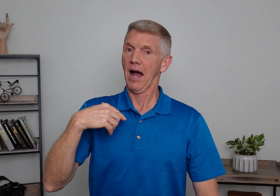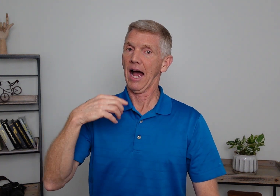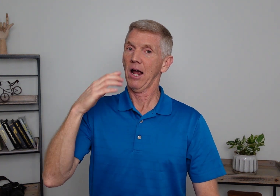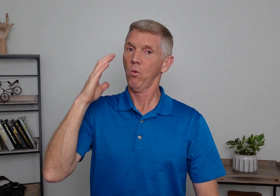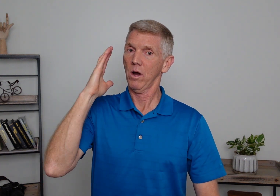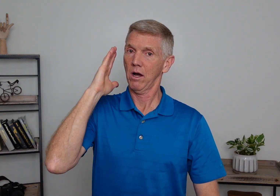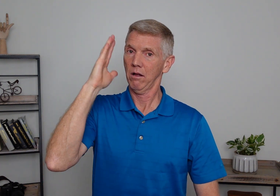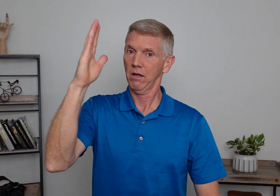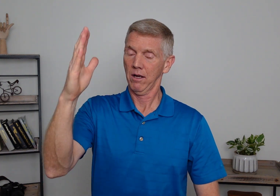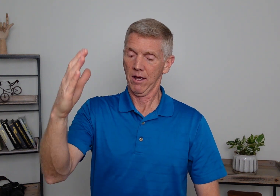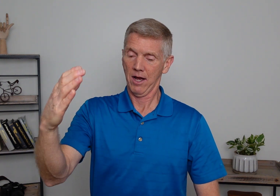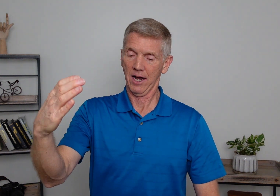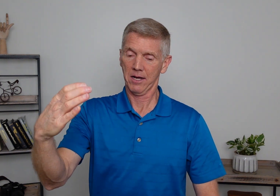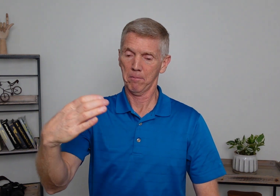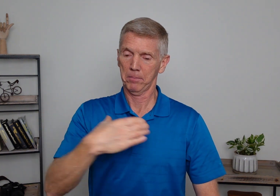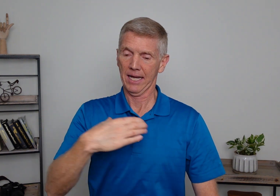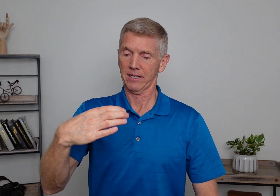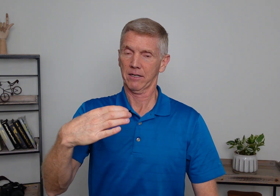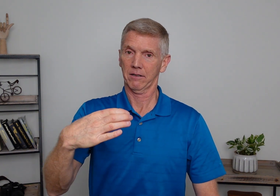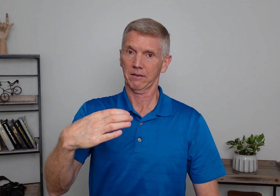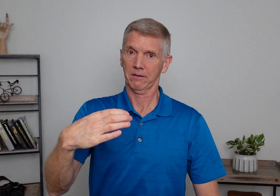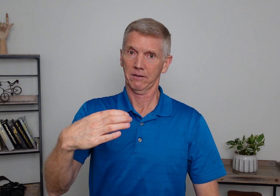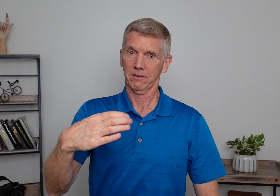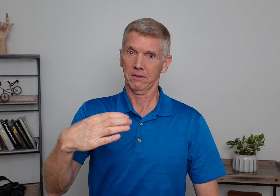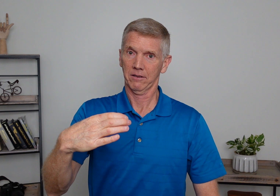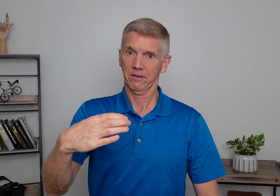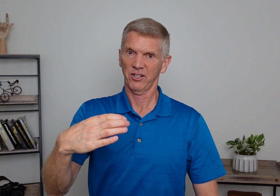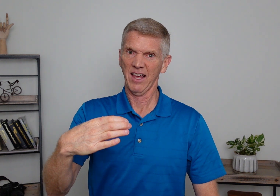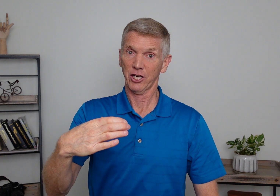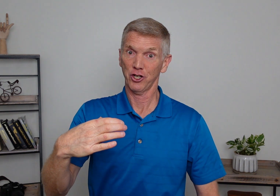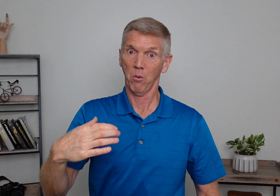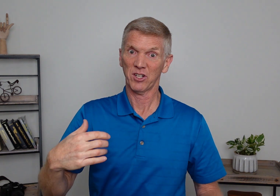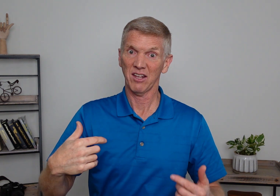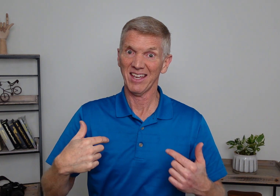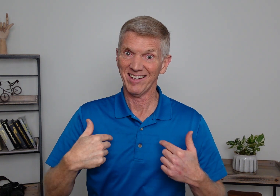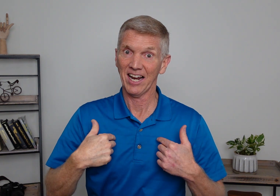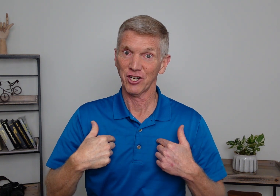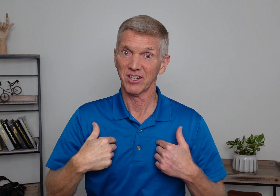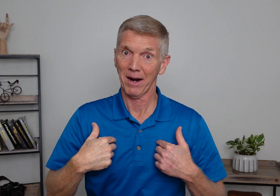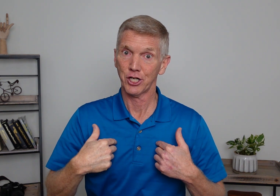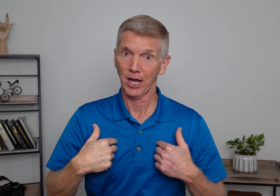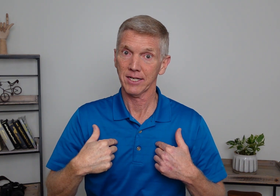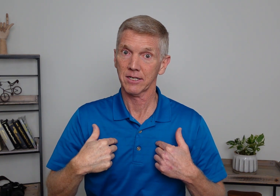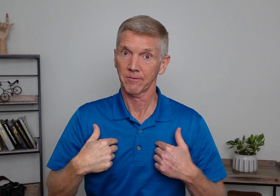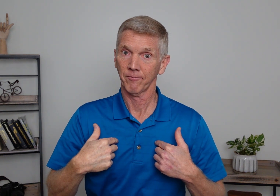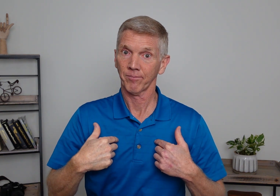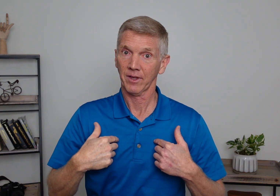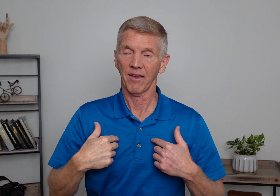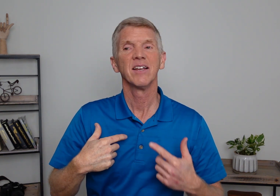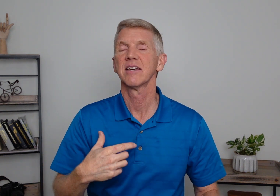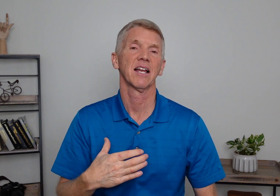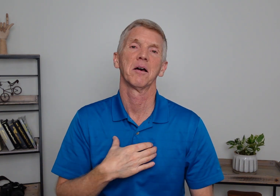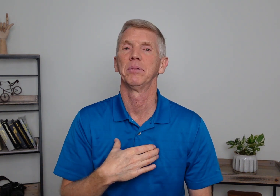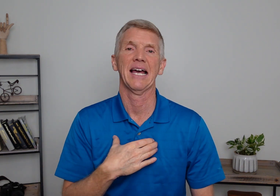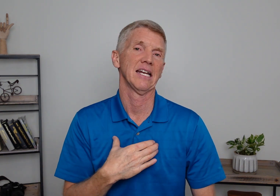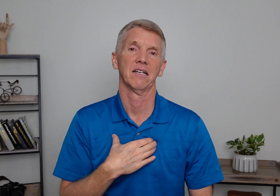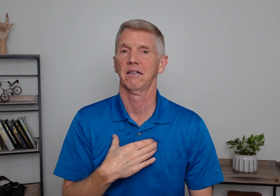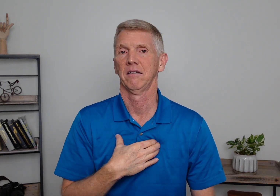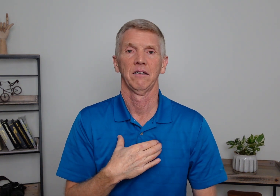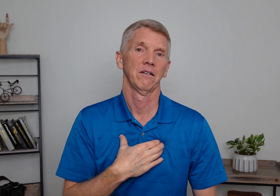I will, a complaint. See that? Could you almost see the indentions in my chest? Okay, this isn't complaining,